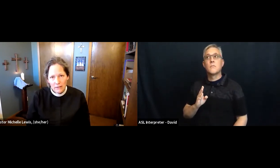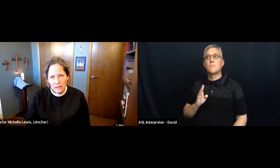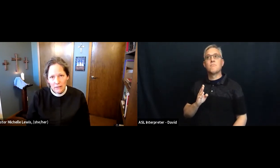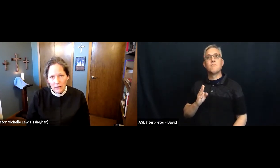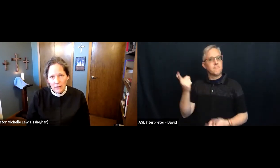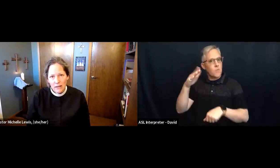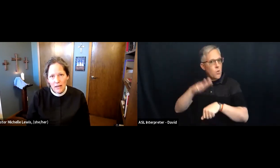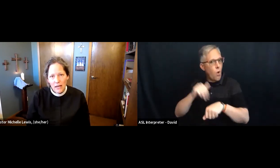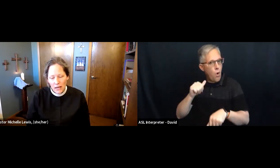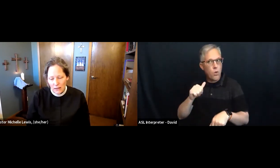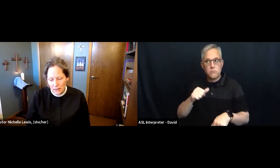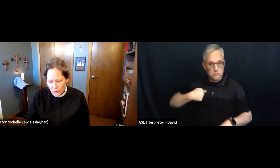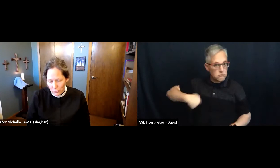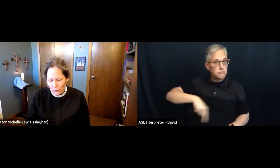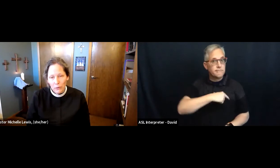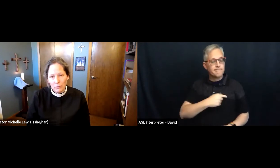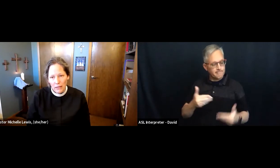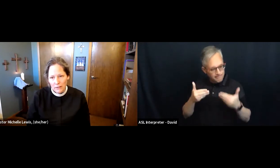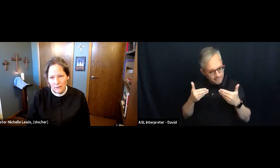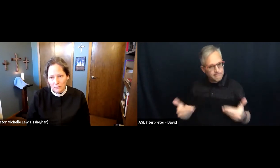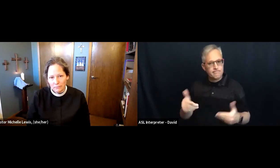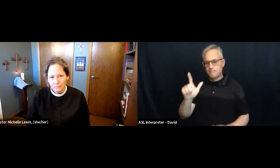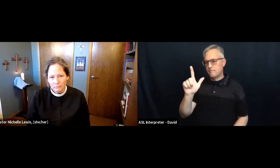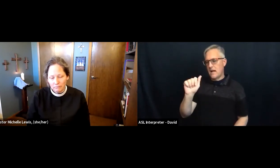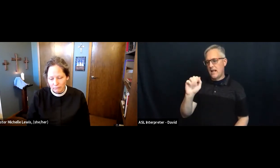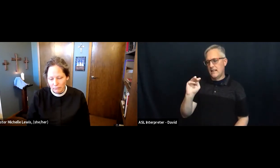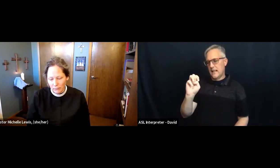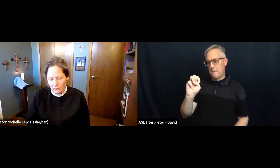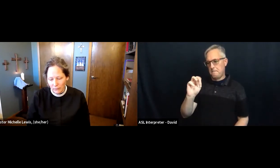lament and to repent.